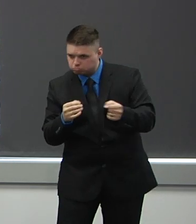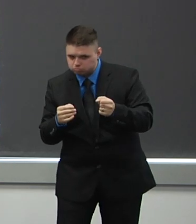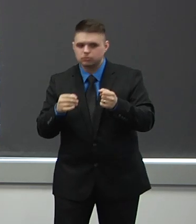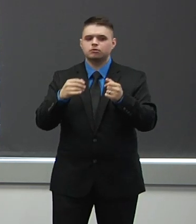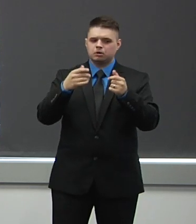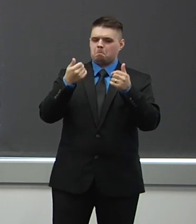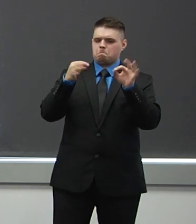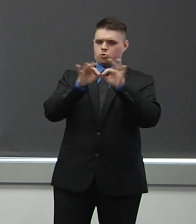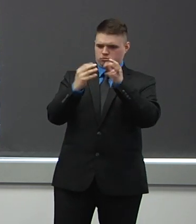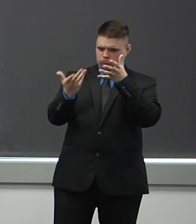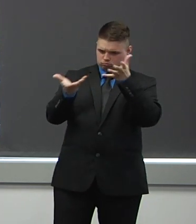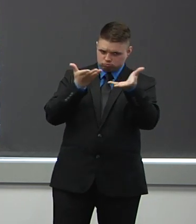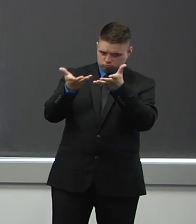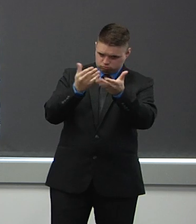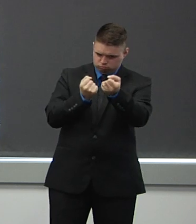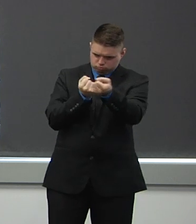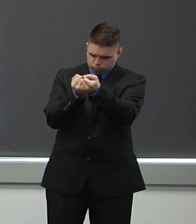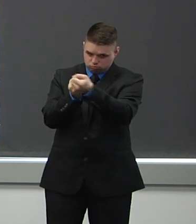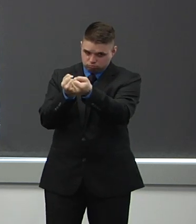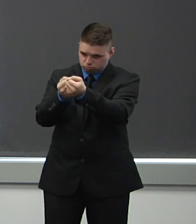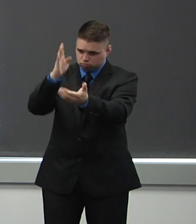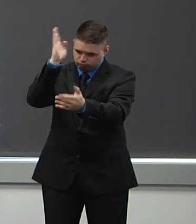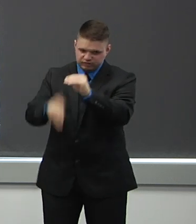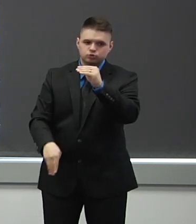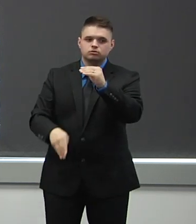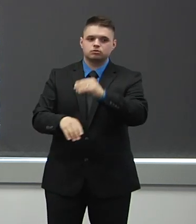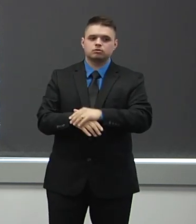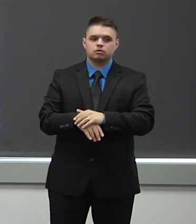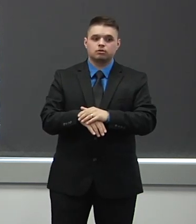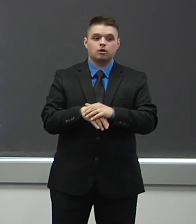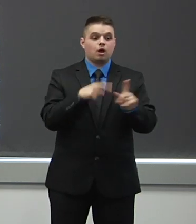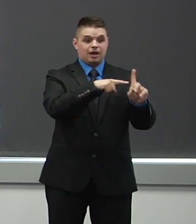our migrant families are some of the most impacted at this time.